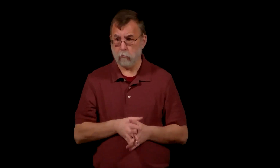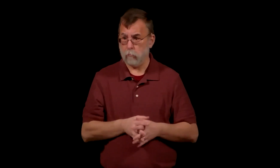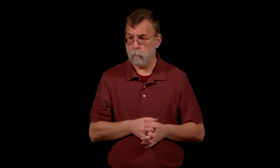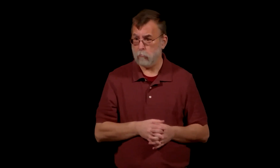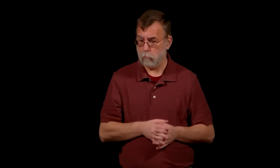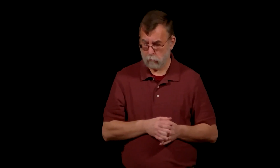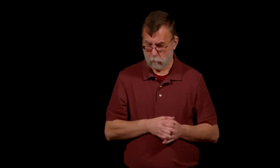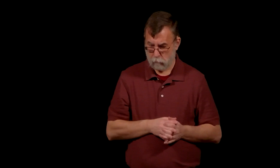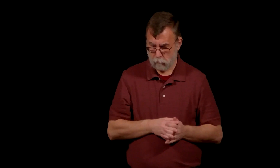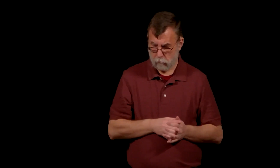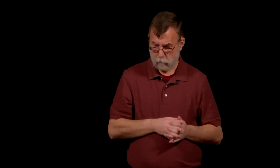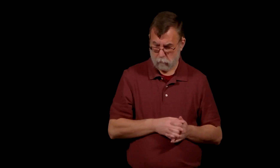True?